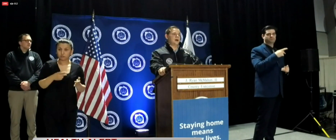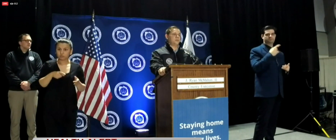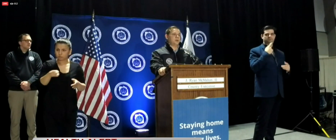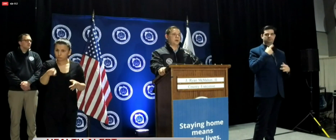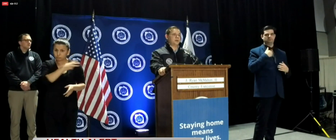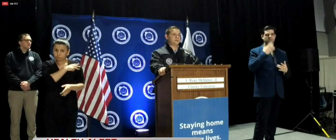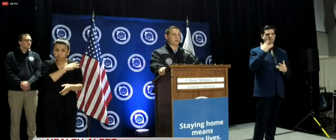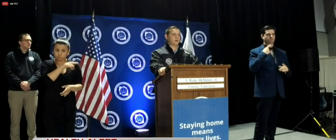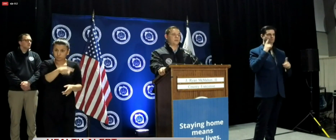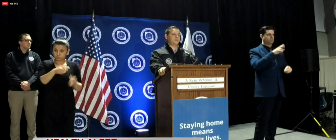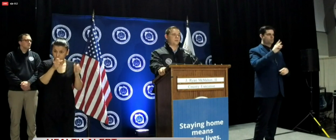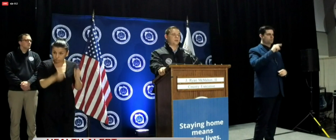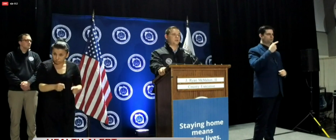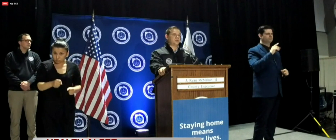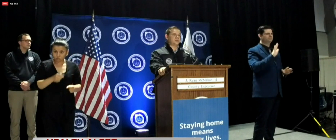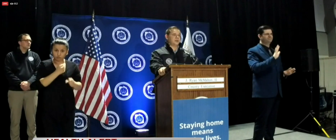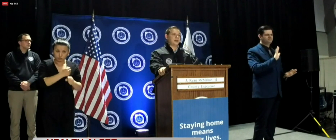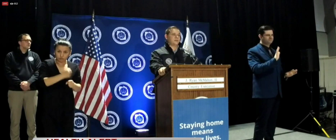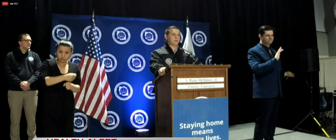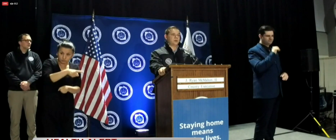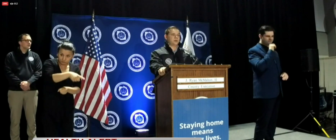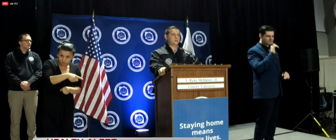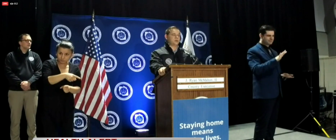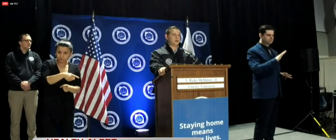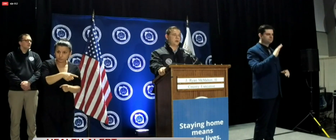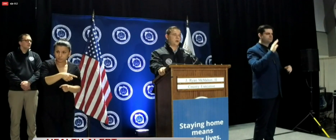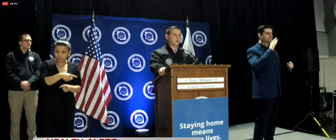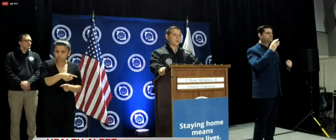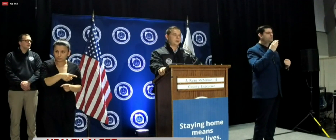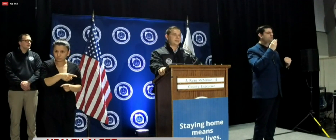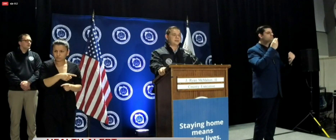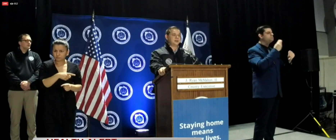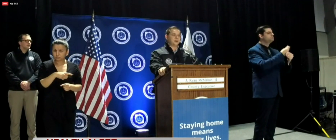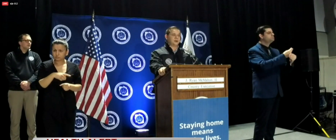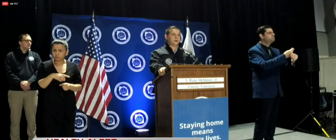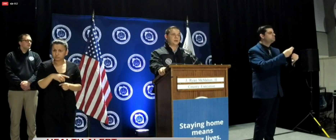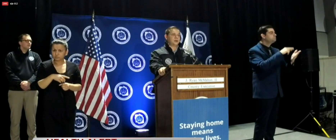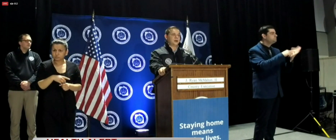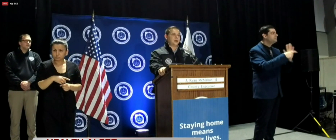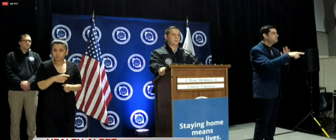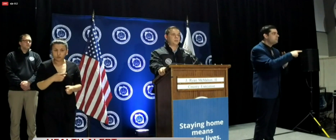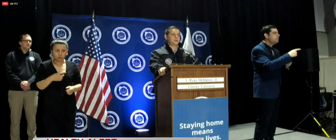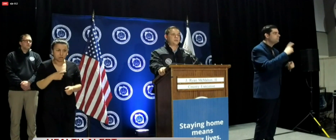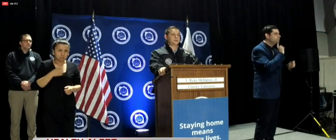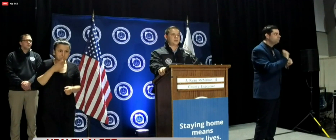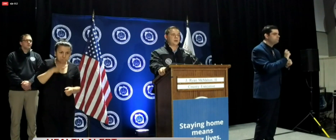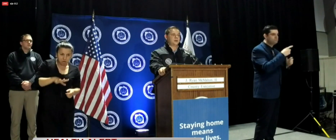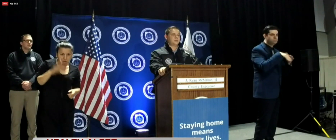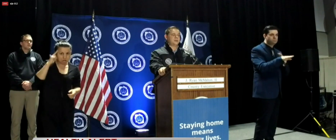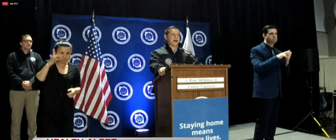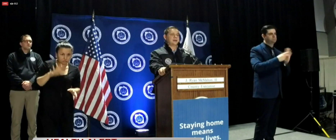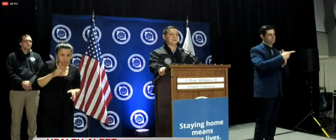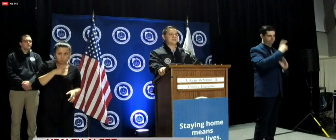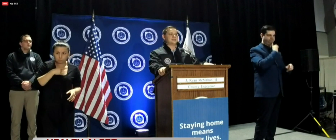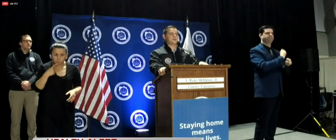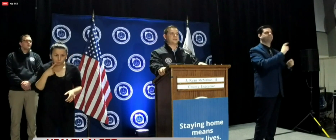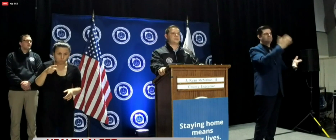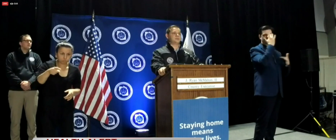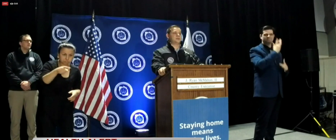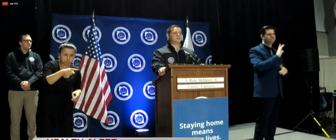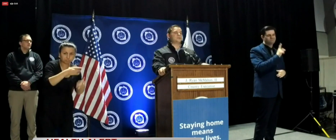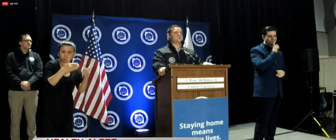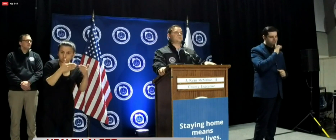but it's more of informational to let everyone in the community know it's here. Please be cognizant